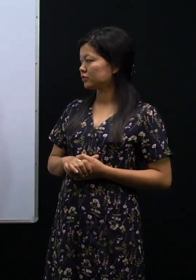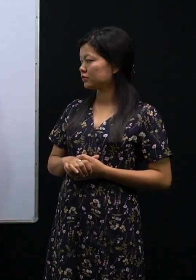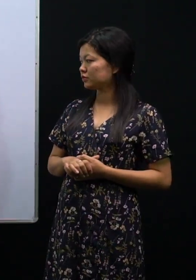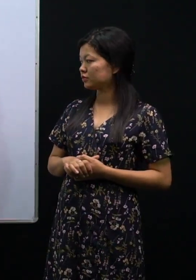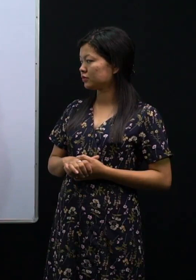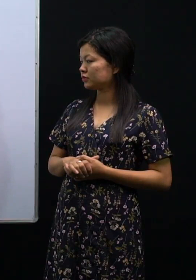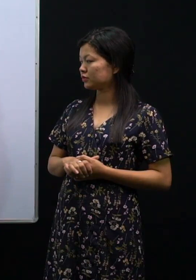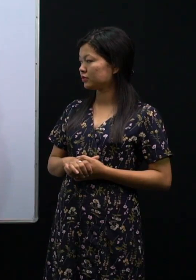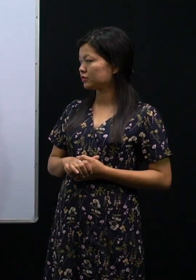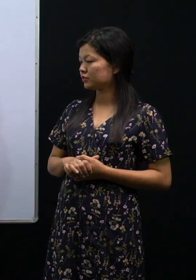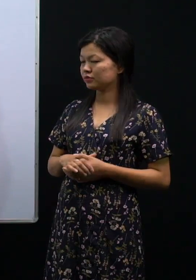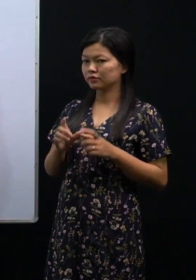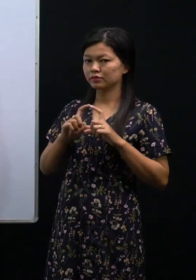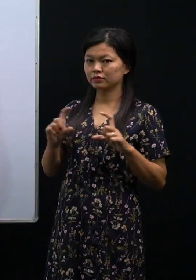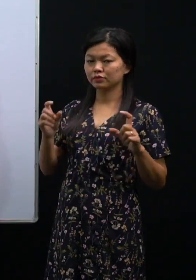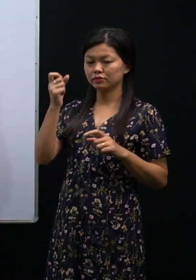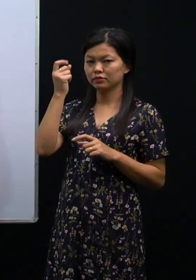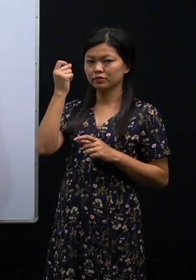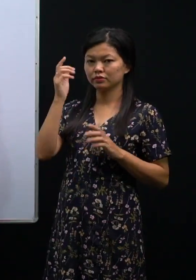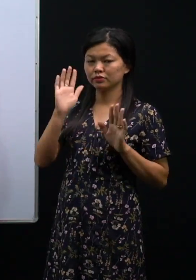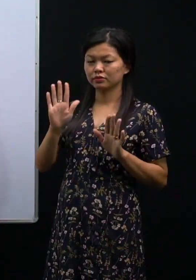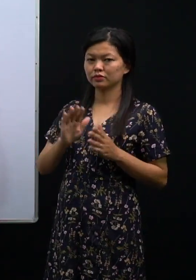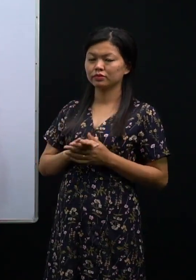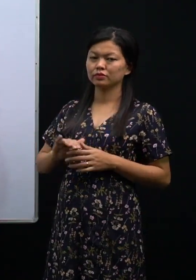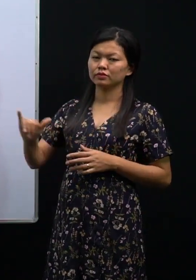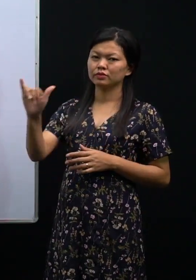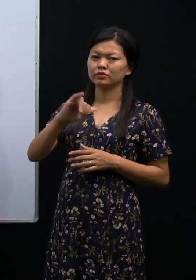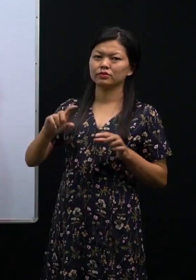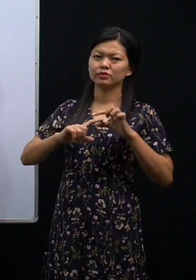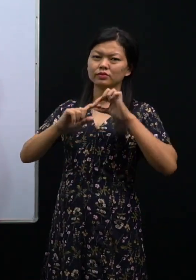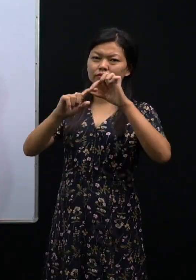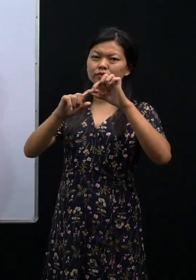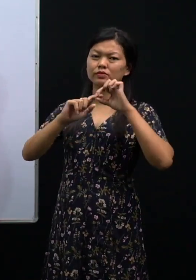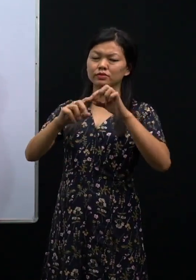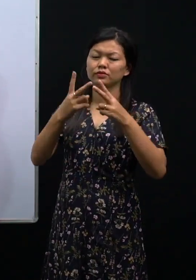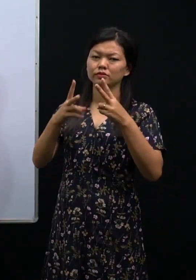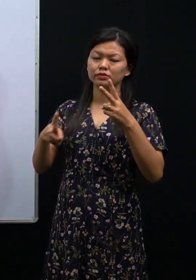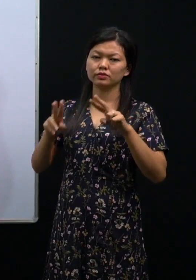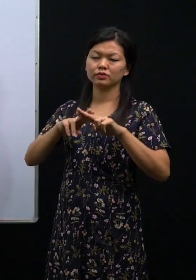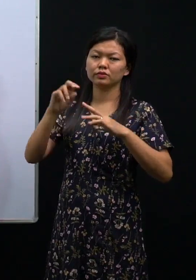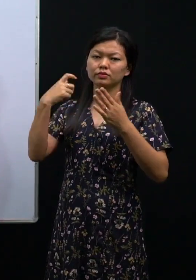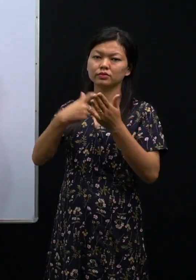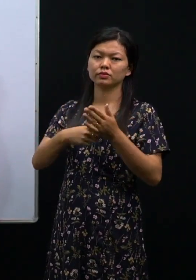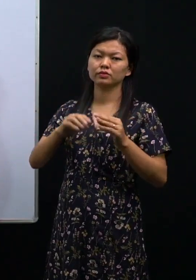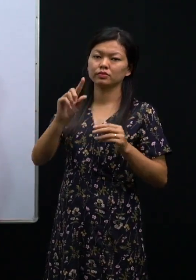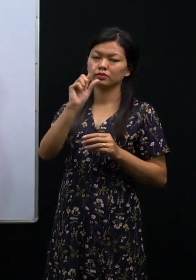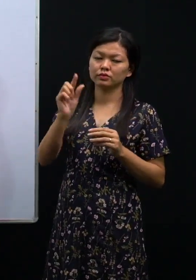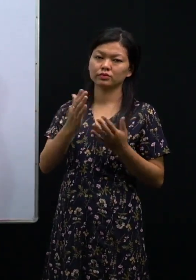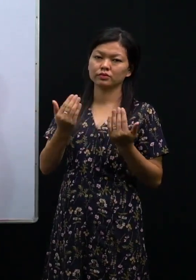rough work. Clear? Now same type of questions, we can apply different formula. I'll show you